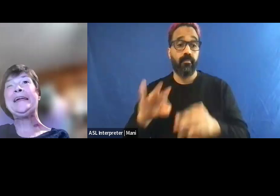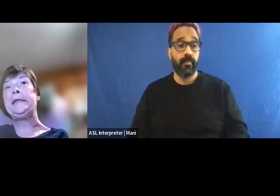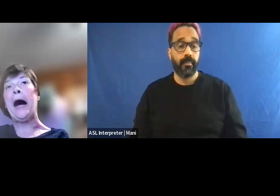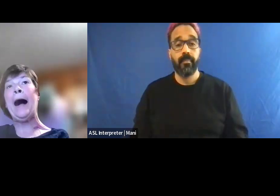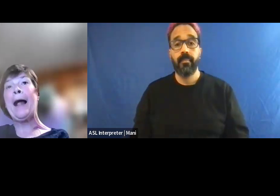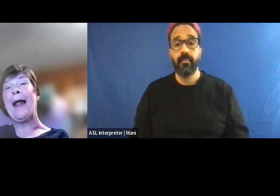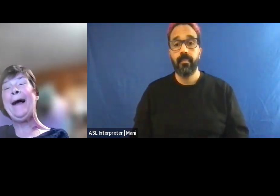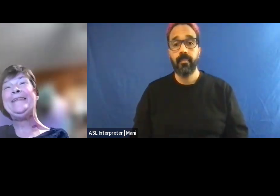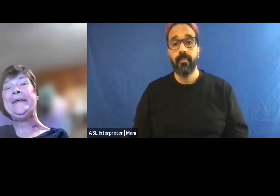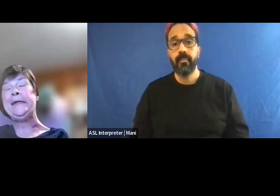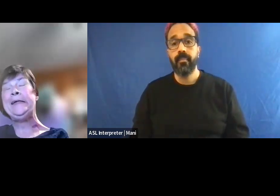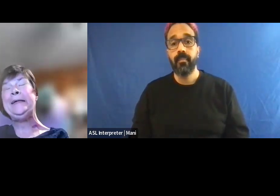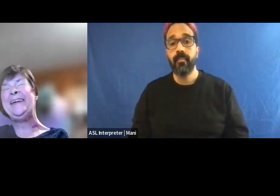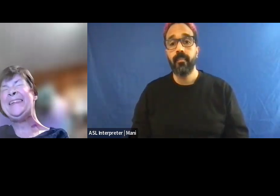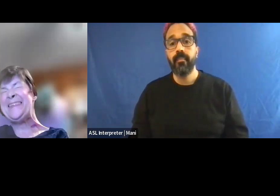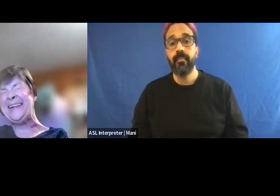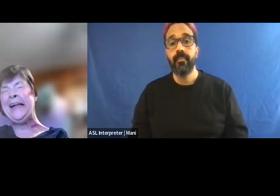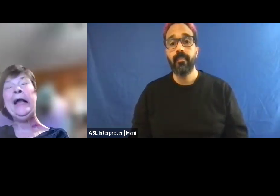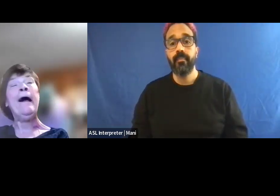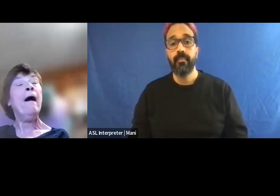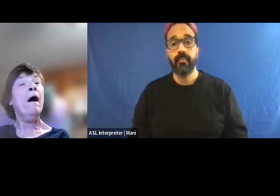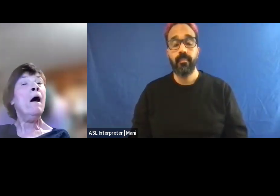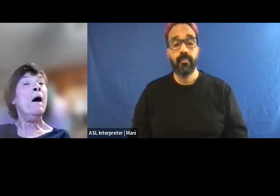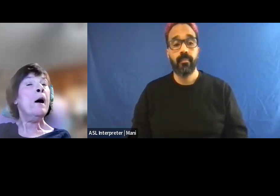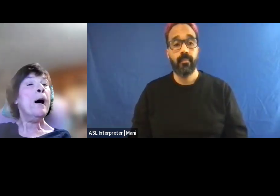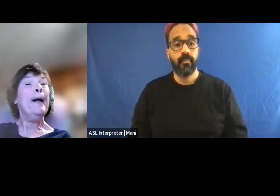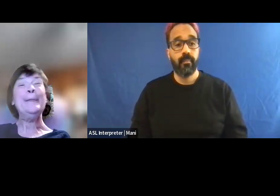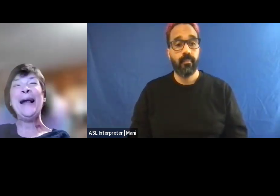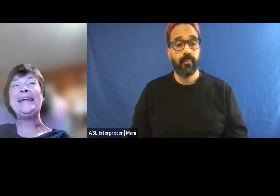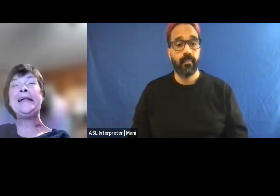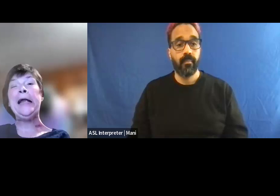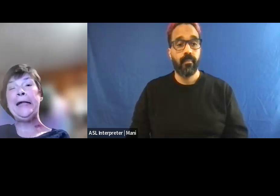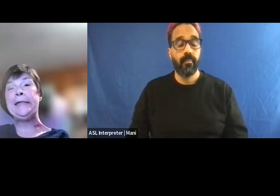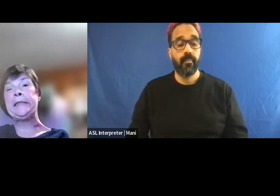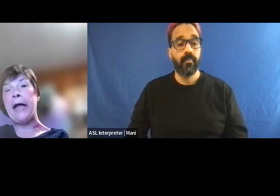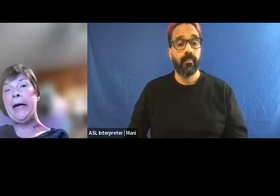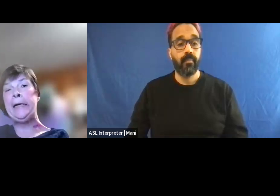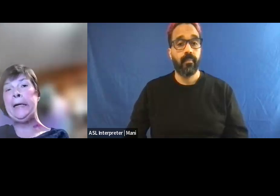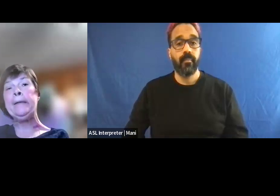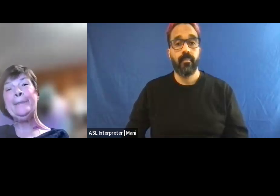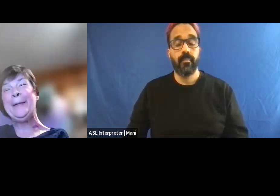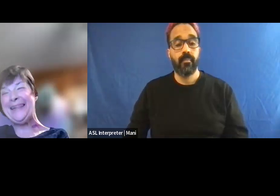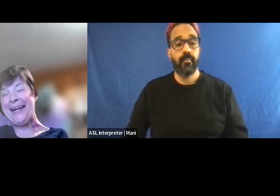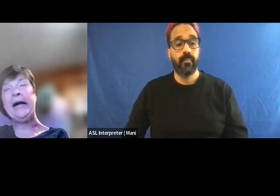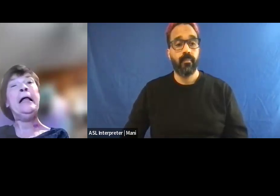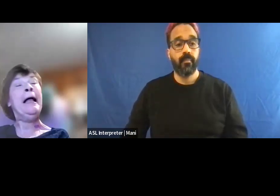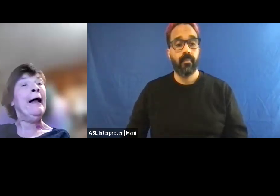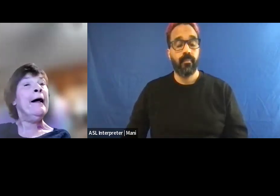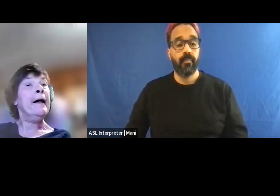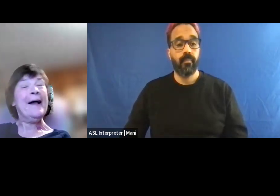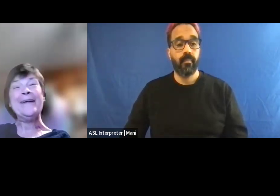why things are happening different, and make it exciting,